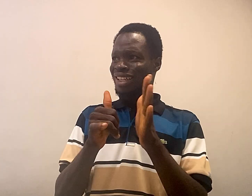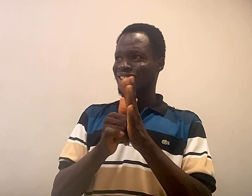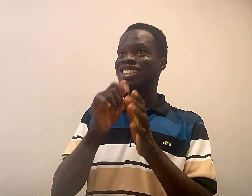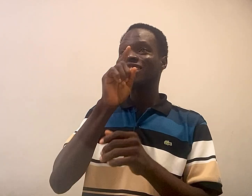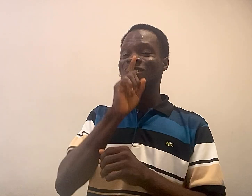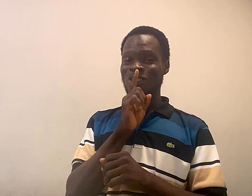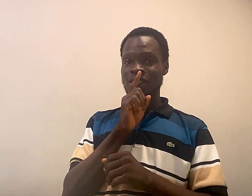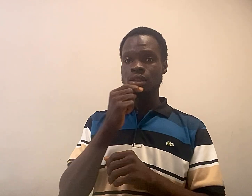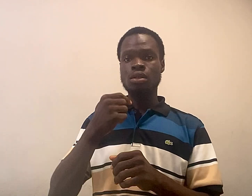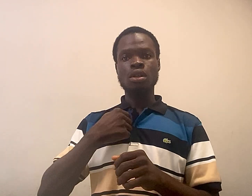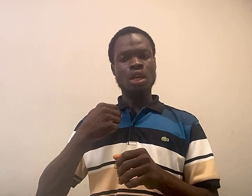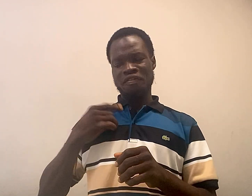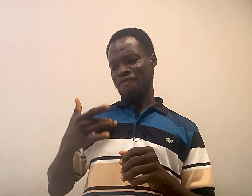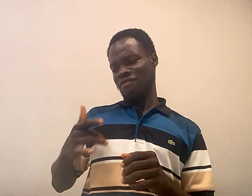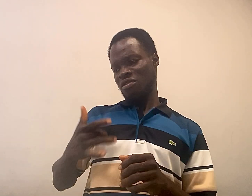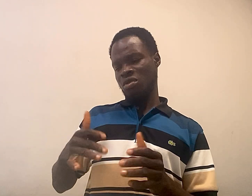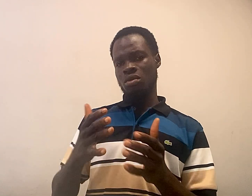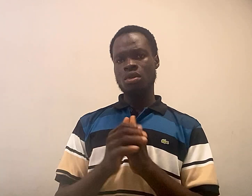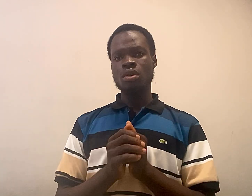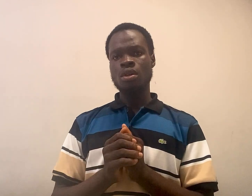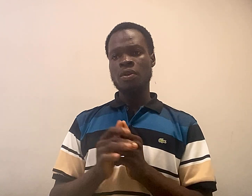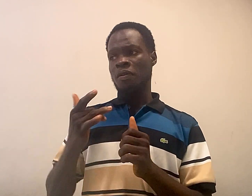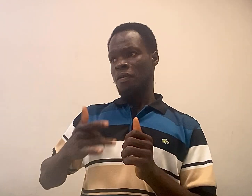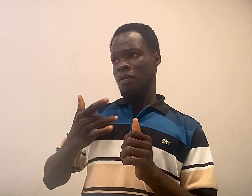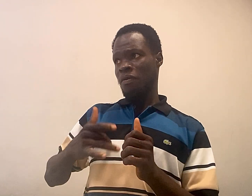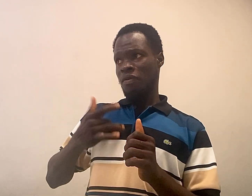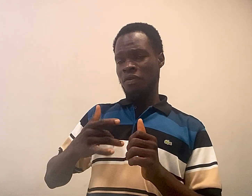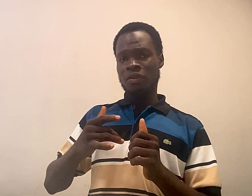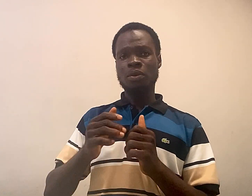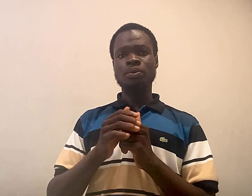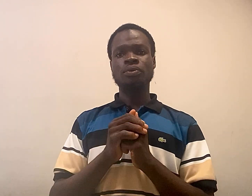they felt it. They felt the storm I kept inside.